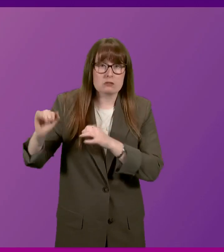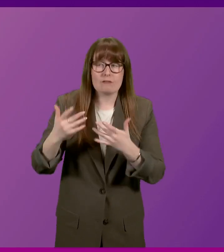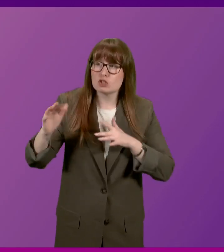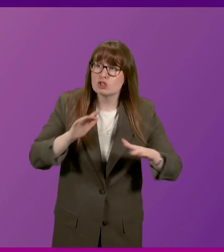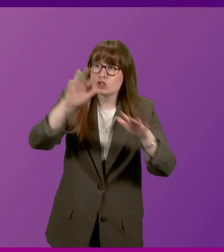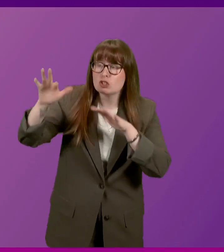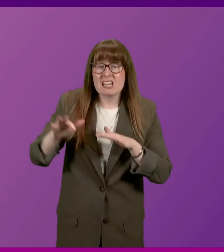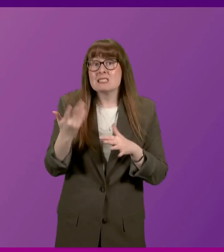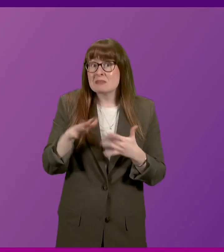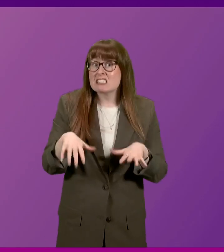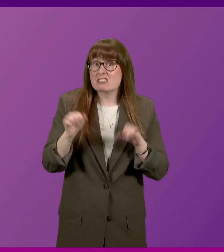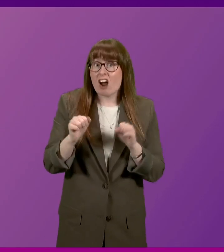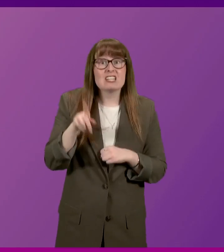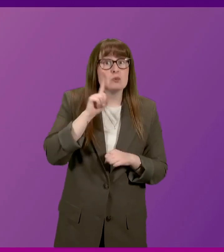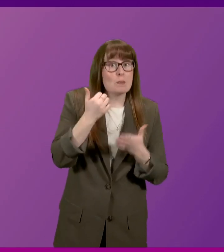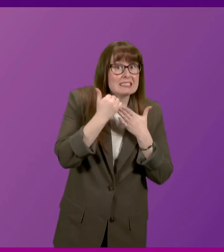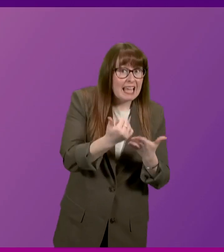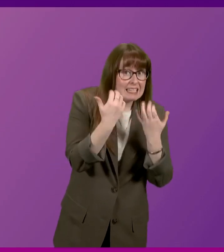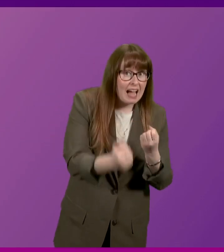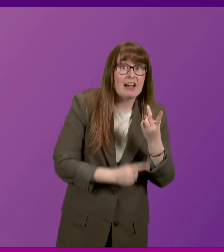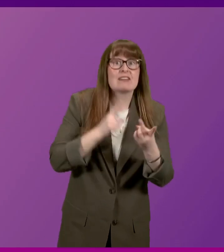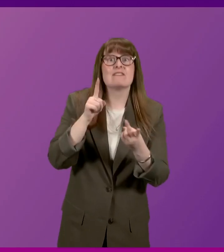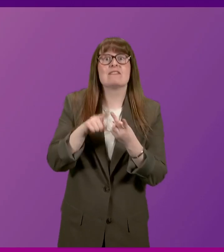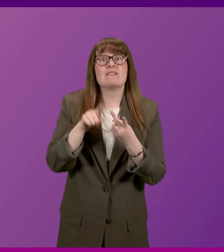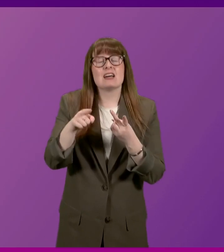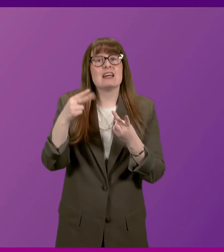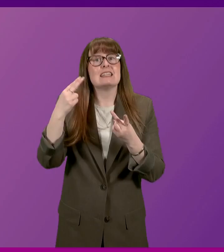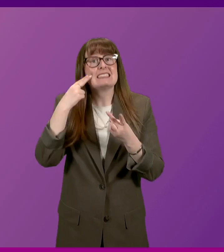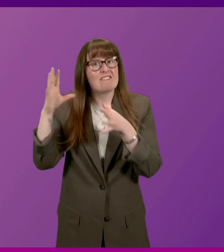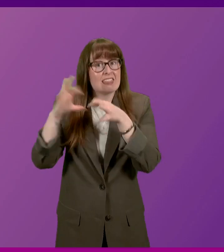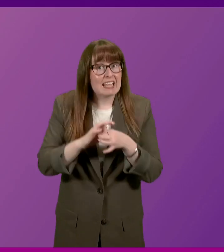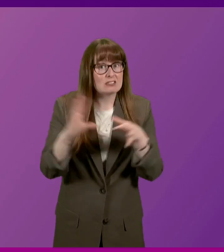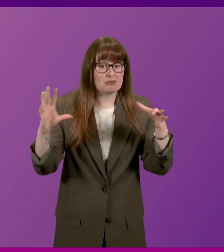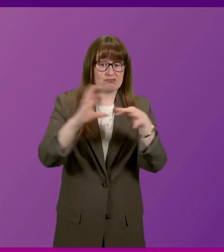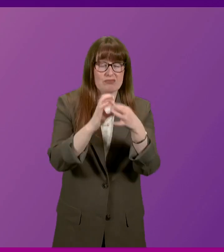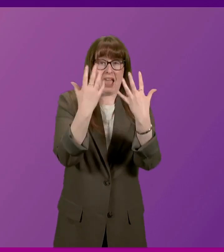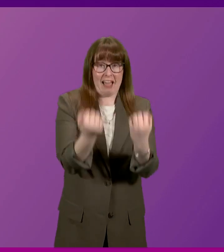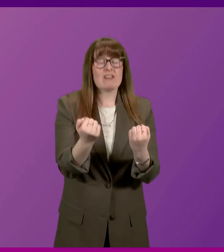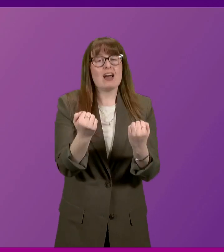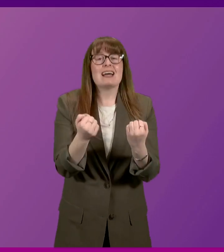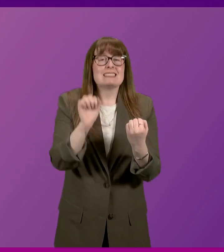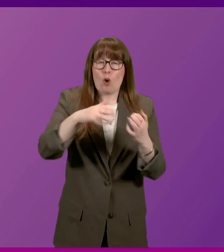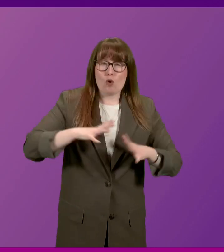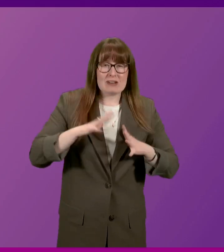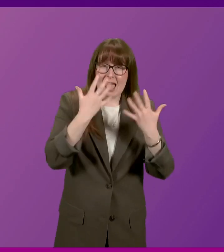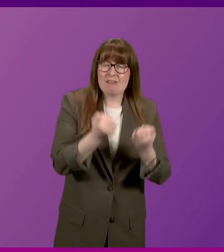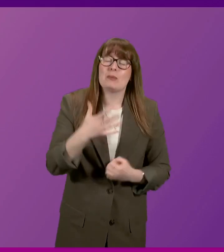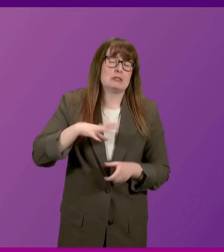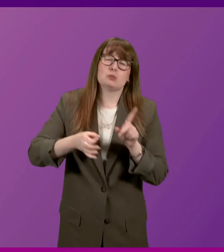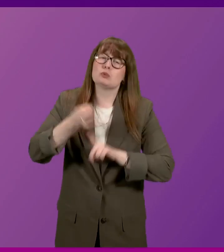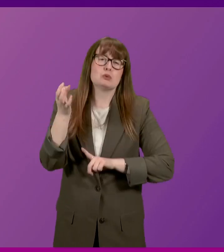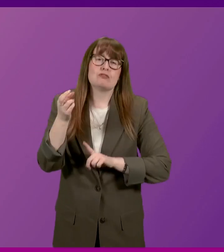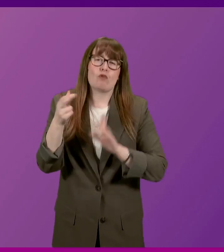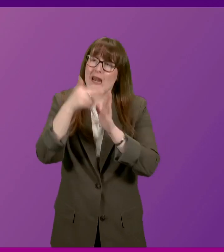it started, hasn't it, between Women's Aid and Deaf Links, but we need to really improve that on a